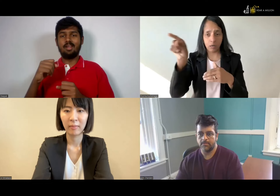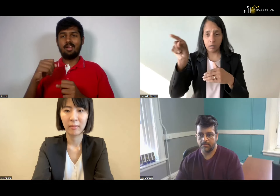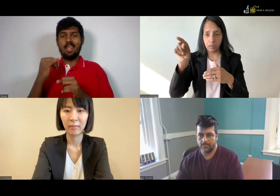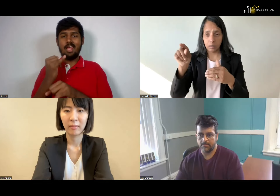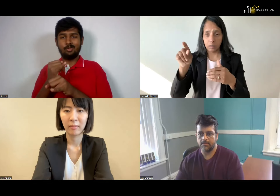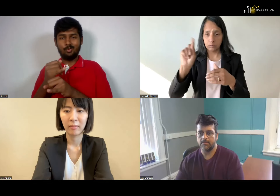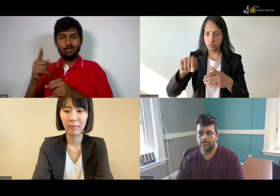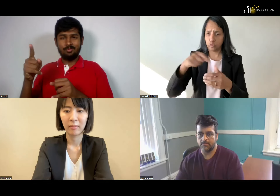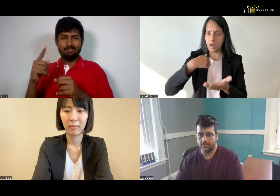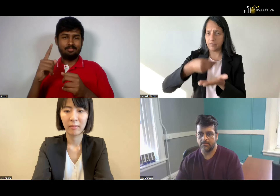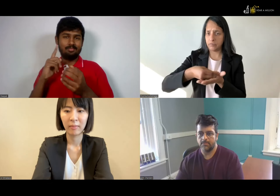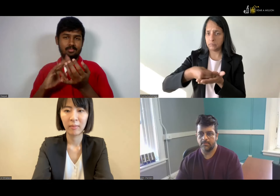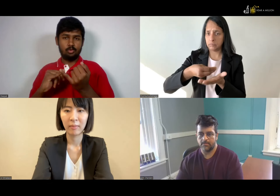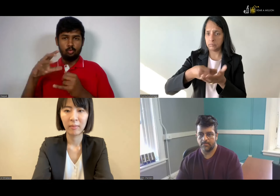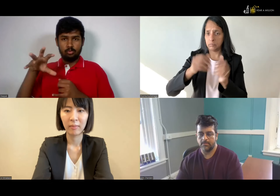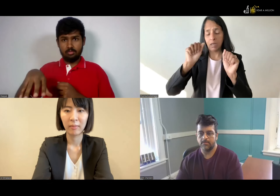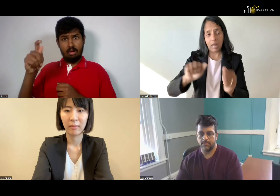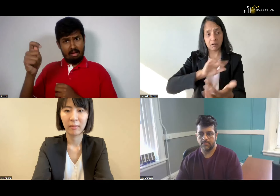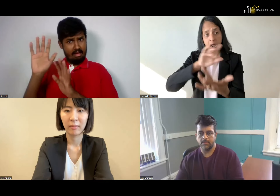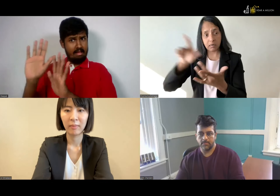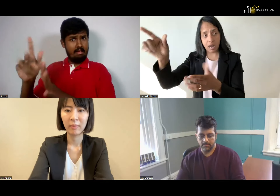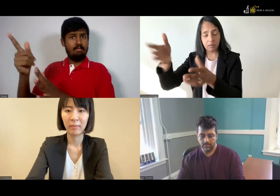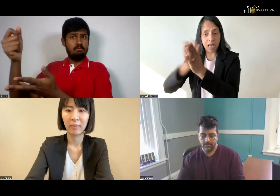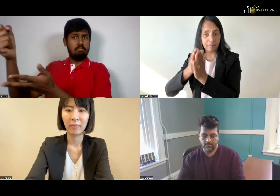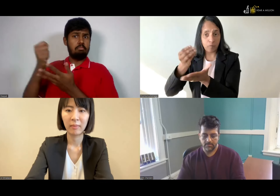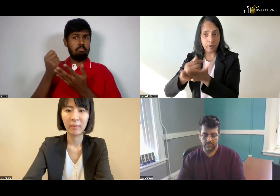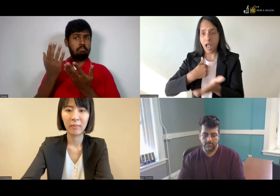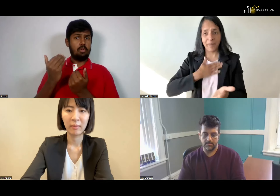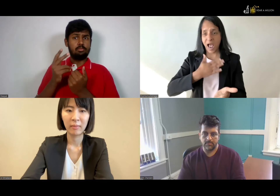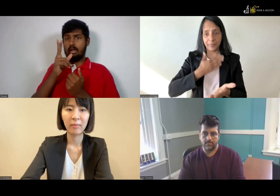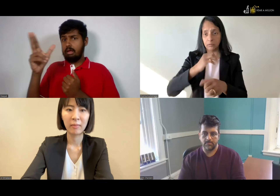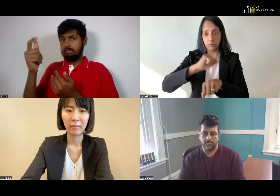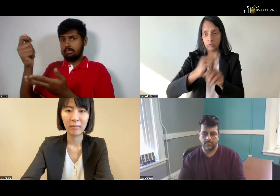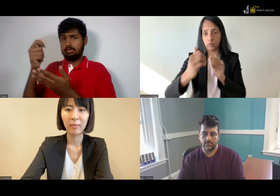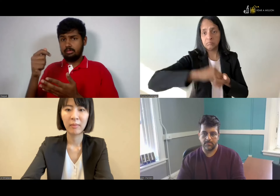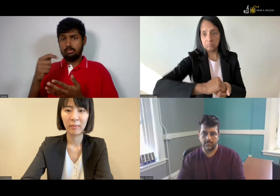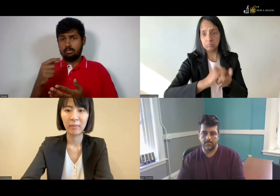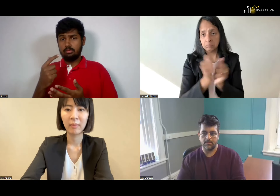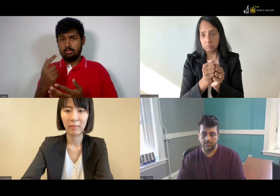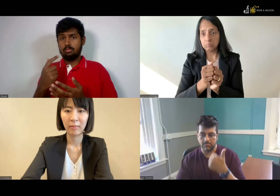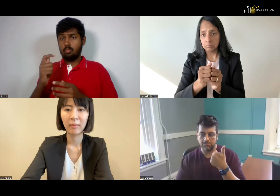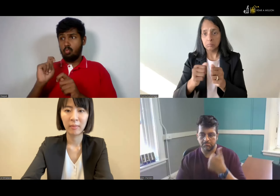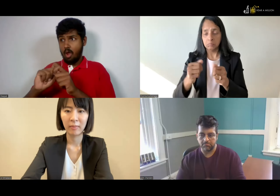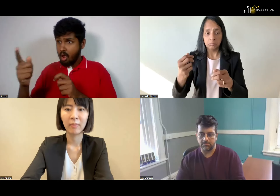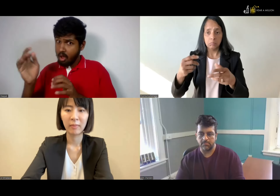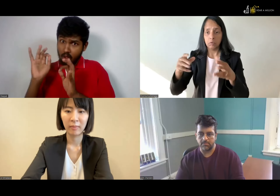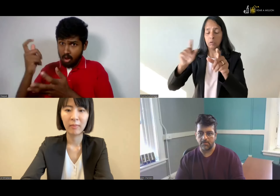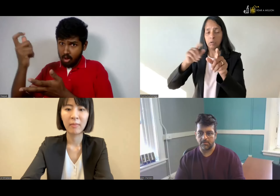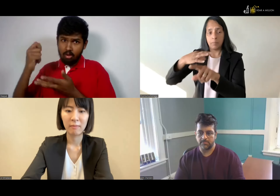in Bangalore. They should have the funds, and you can get in touch with them, and probably they can help you with some